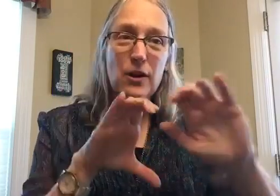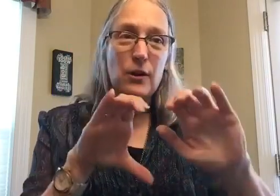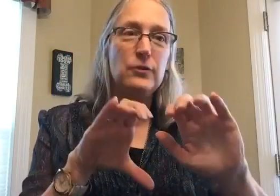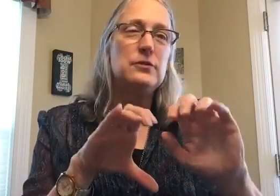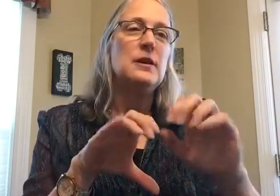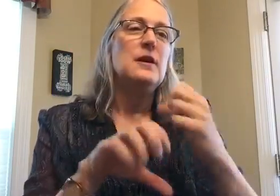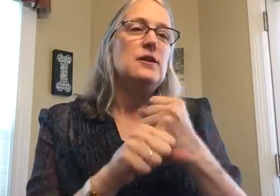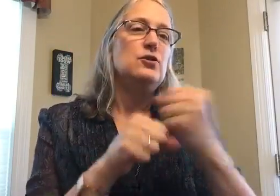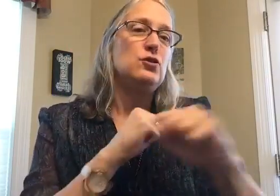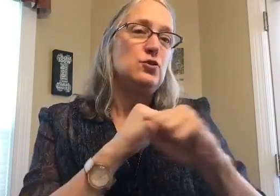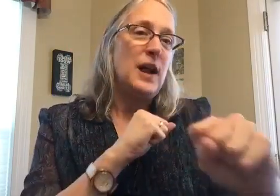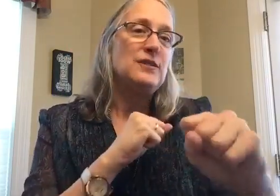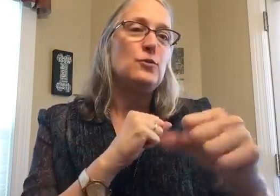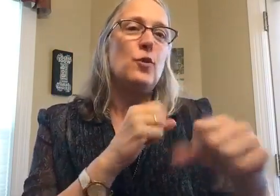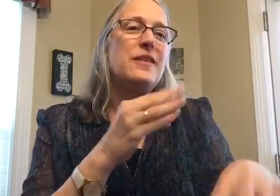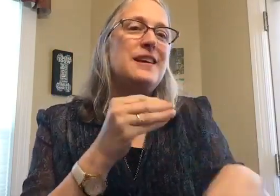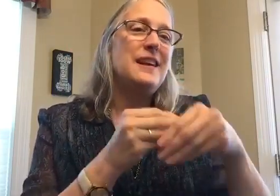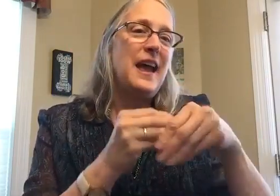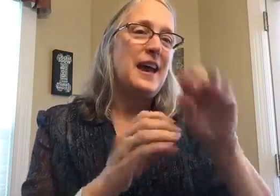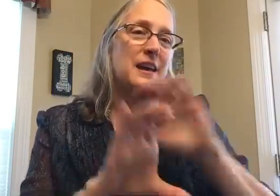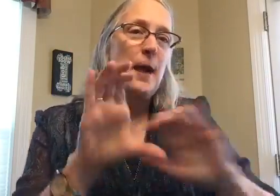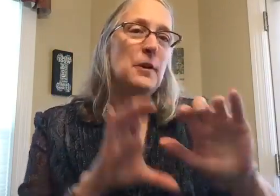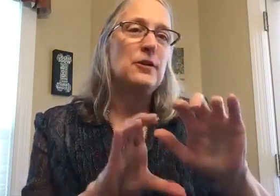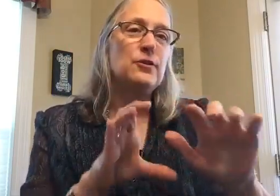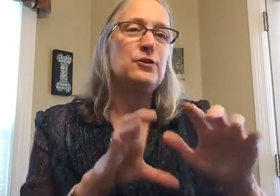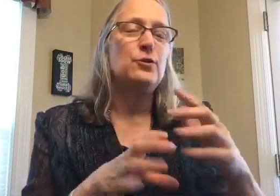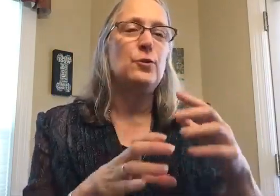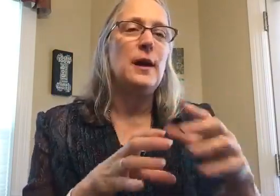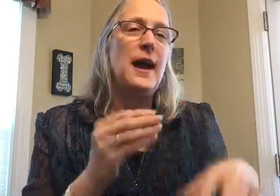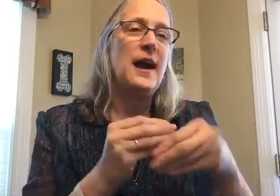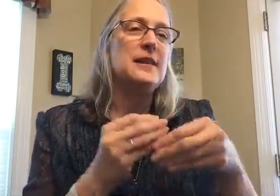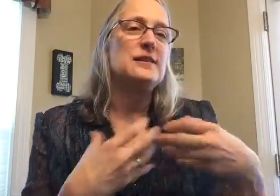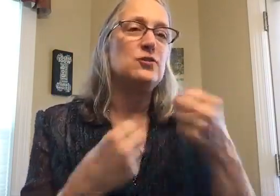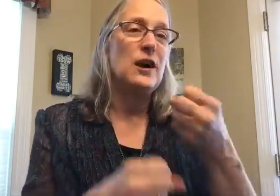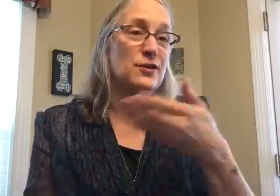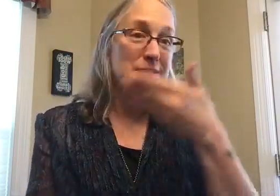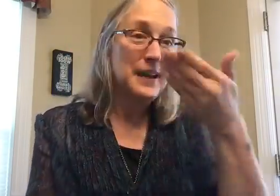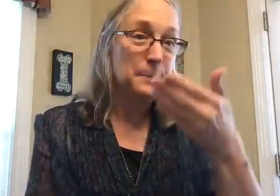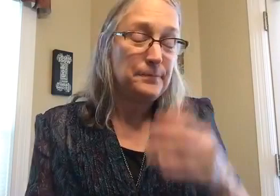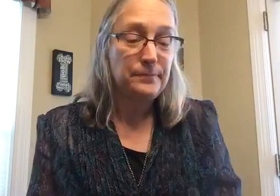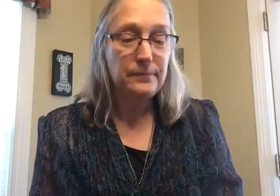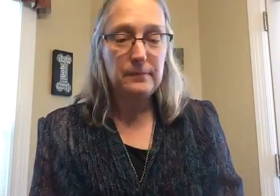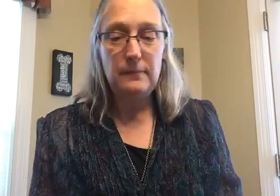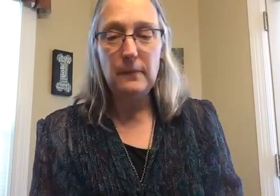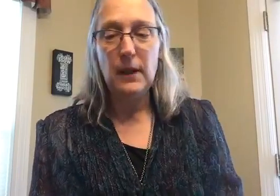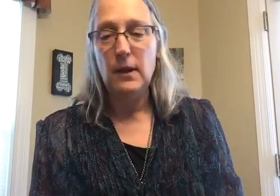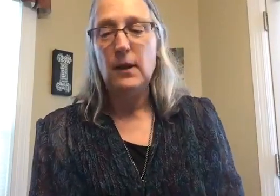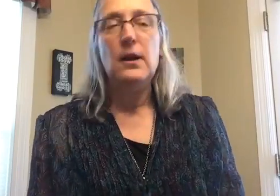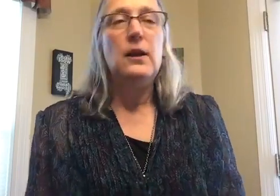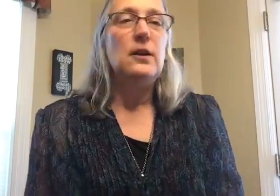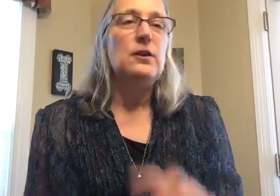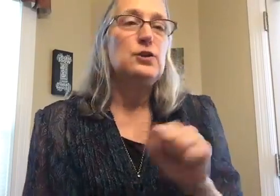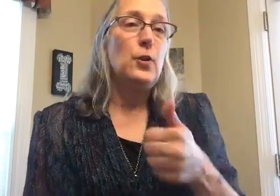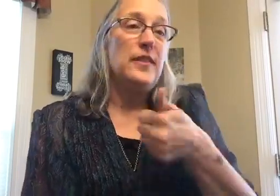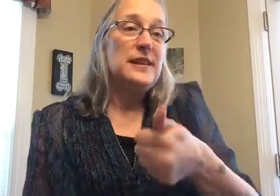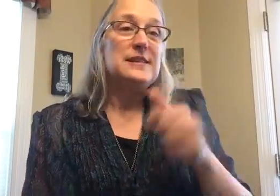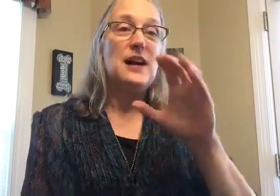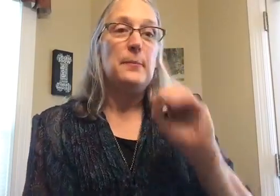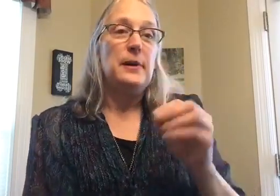chemicals to stretch, or they could add chemicals to add a stronger scent. So this company, of